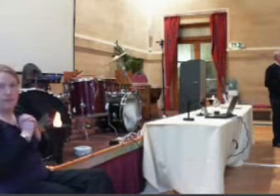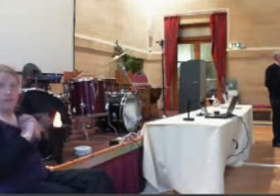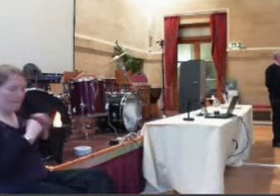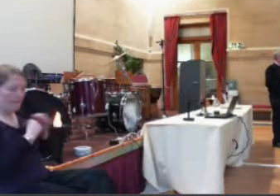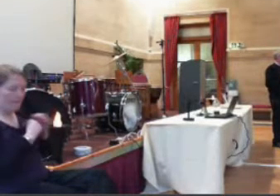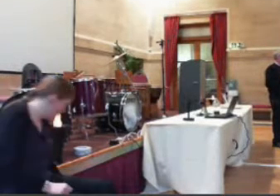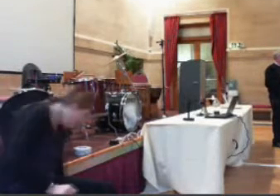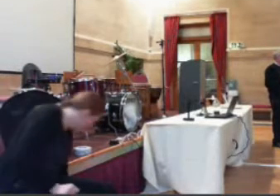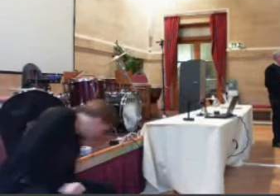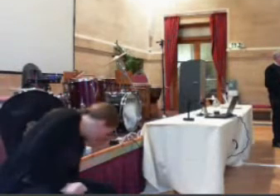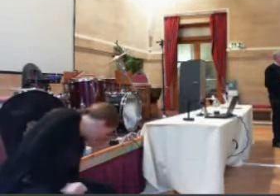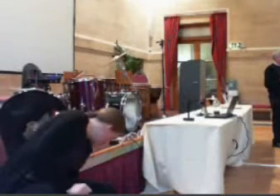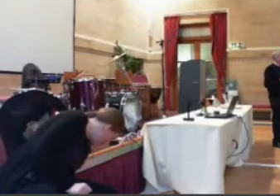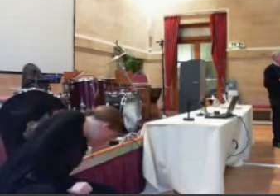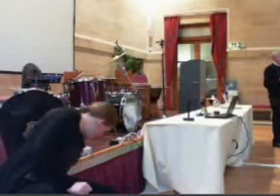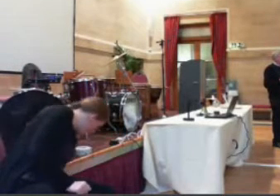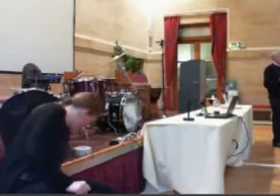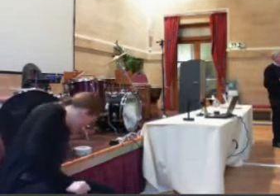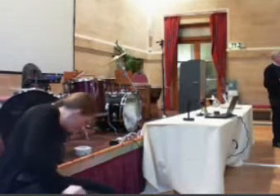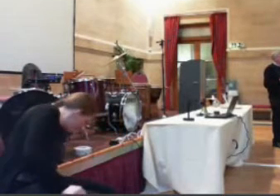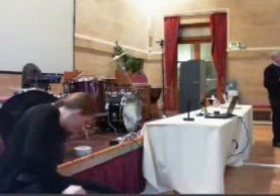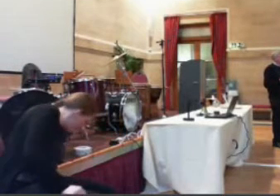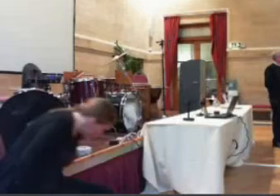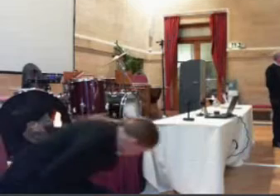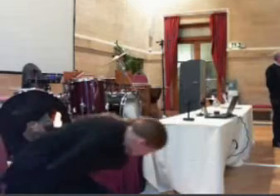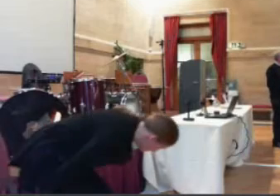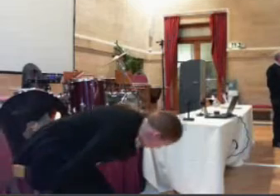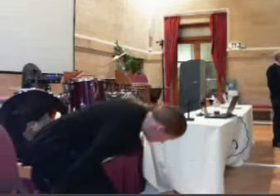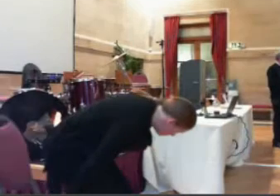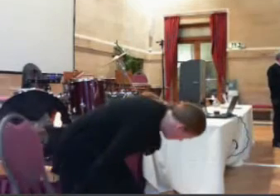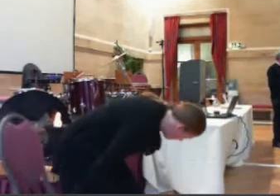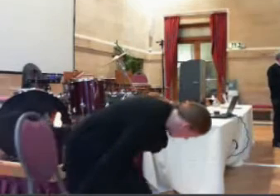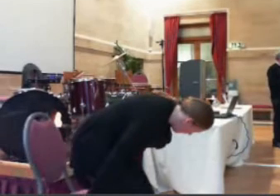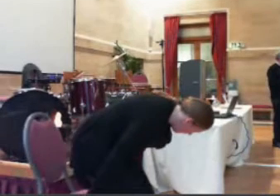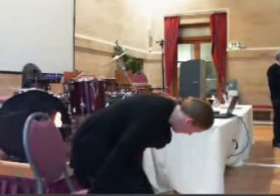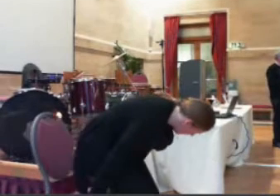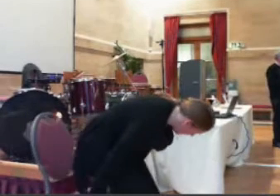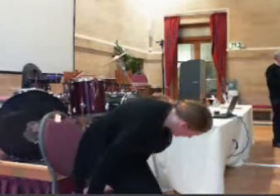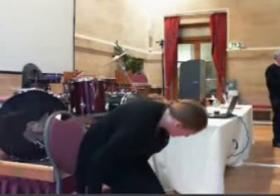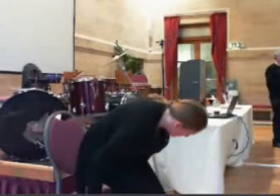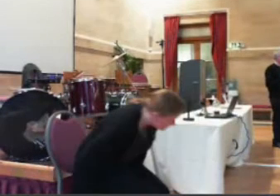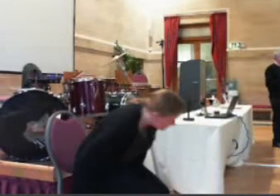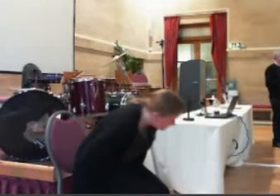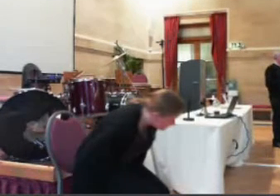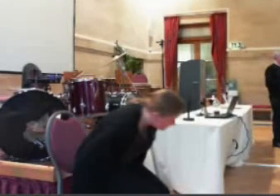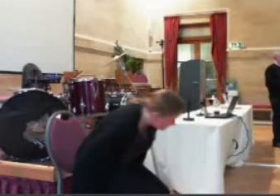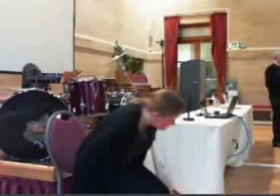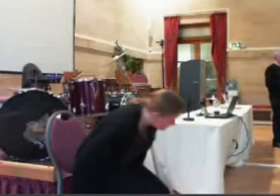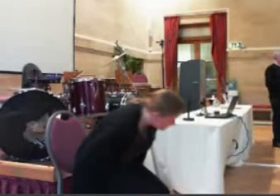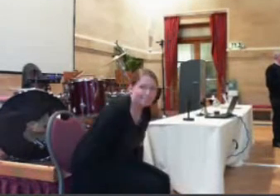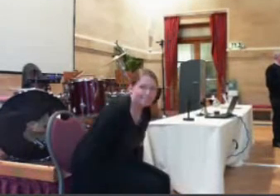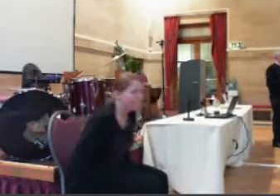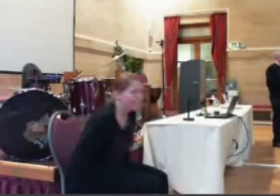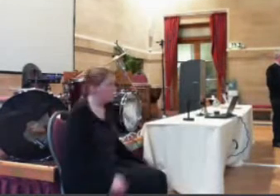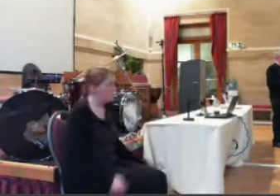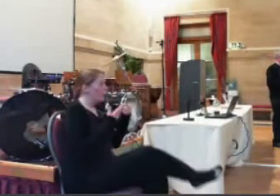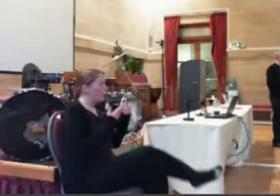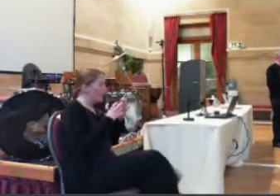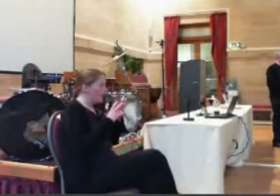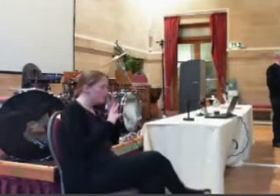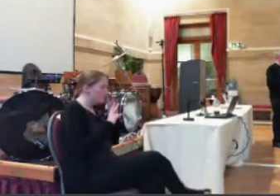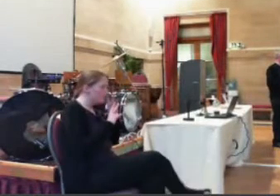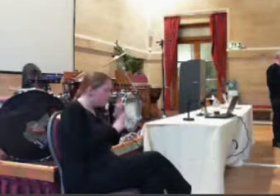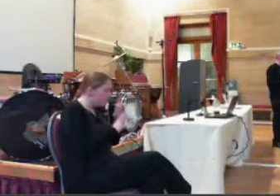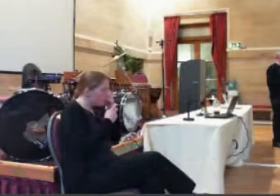that can inhabit the human heart and the global society. We have